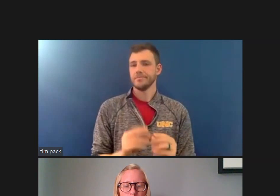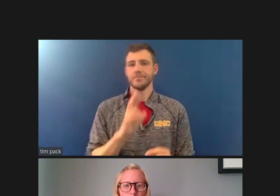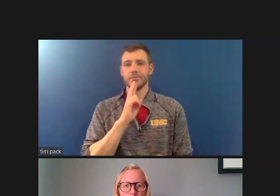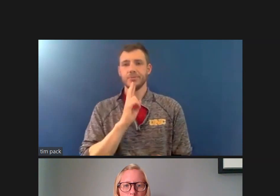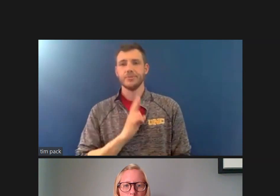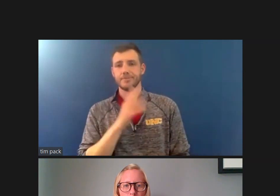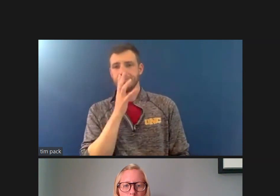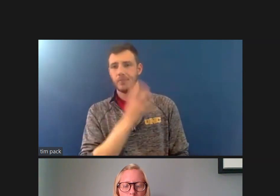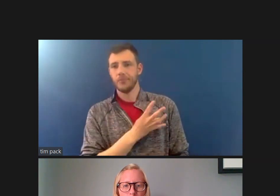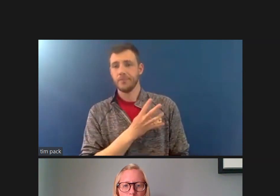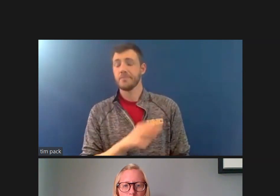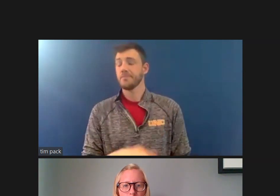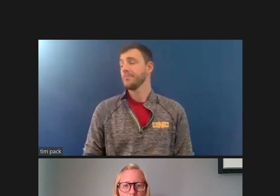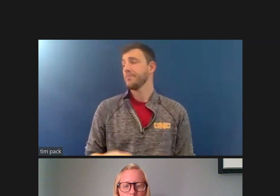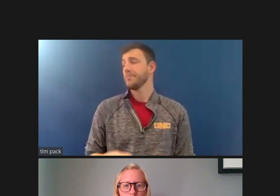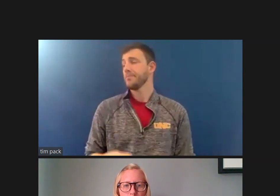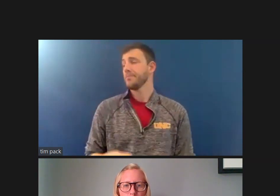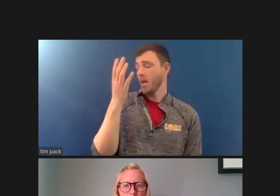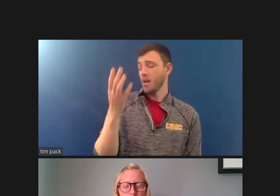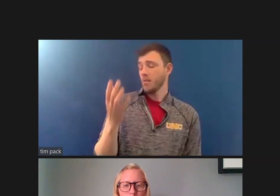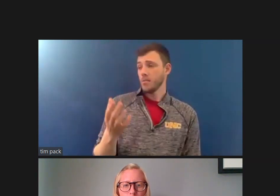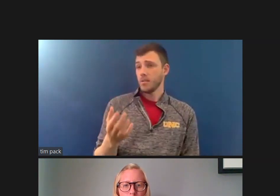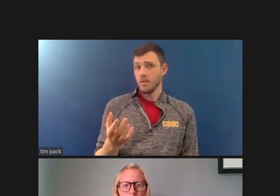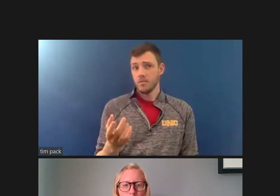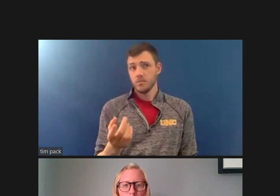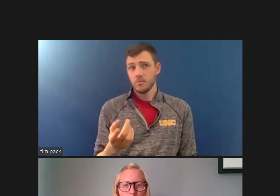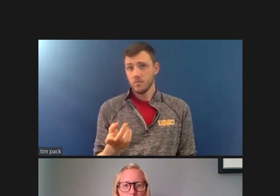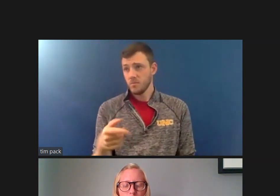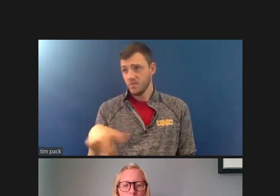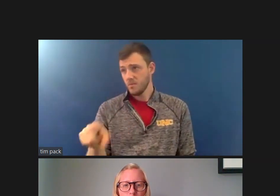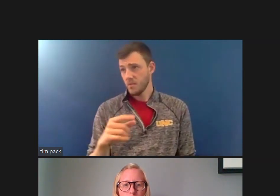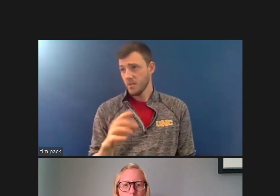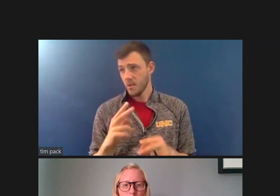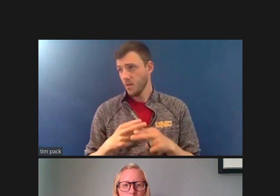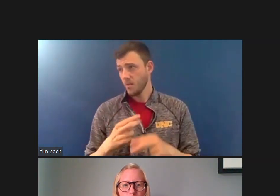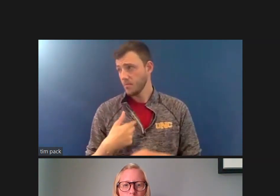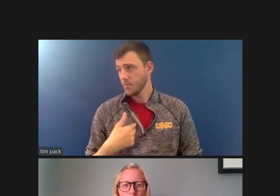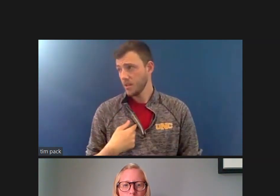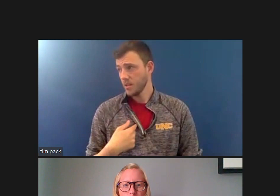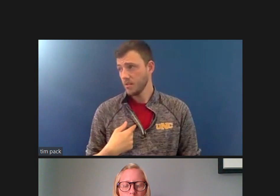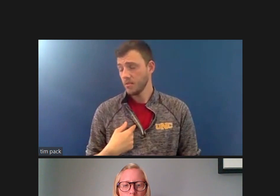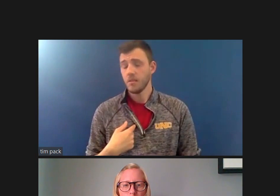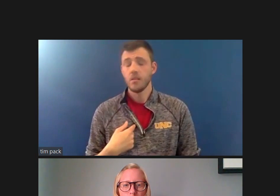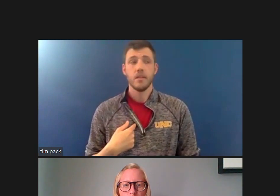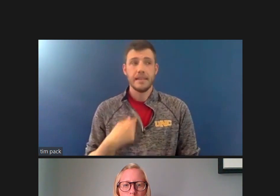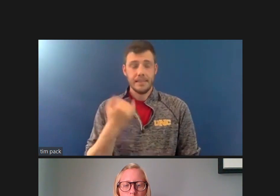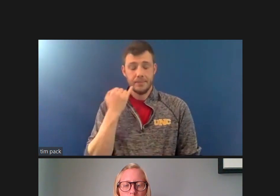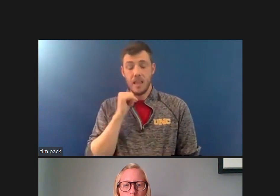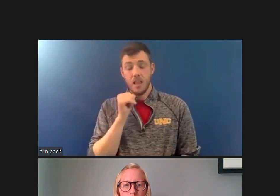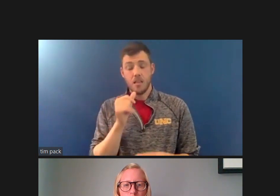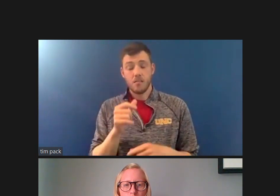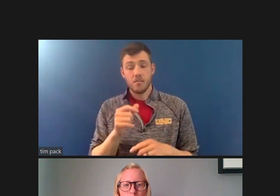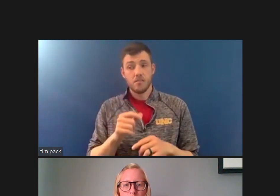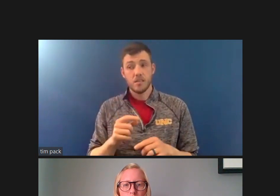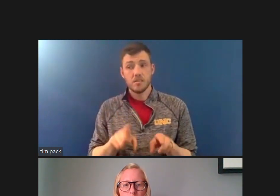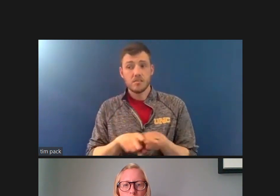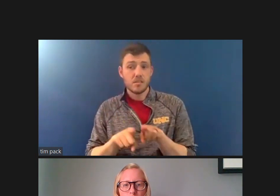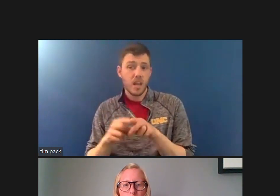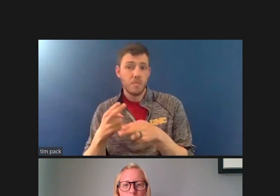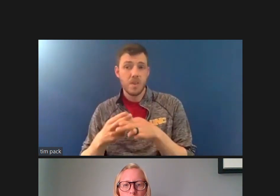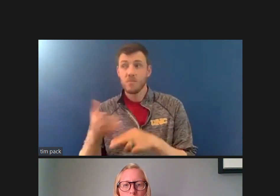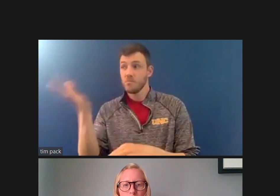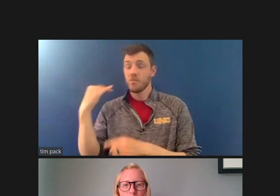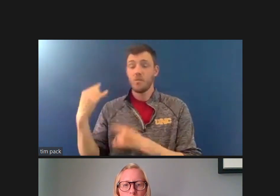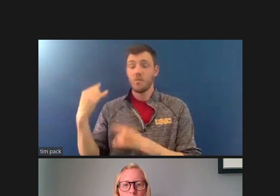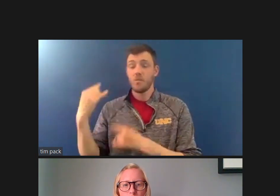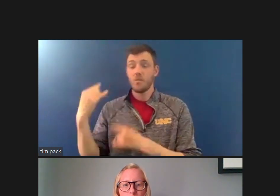what they call me," he said confidentially, "so long as they don't call me what they used to call me at school." Ralph was faintly